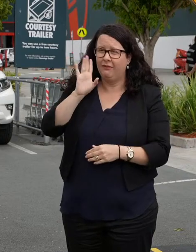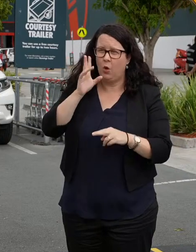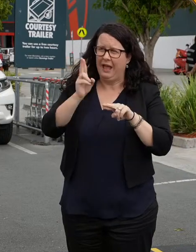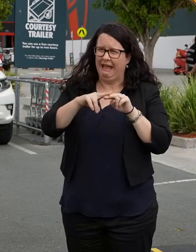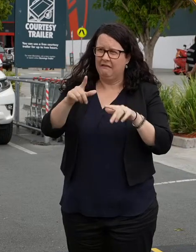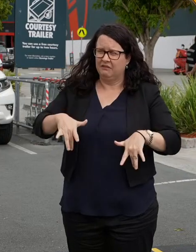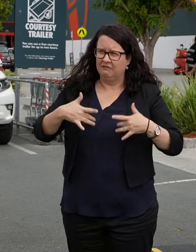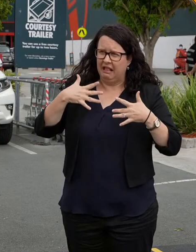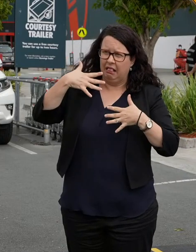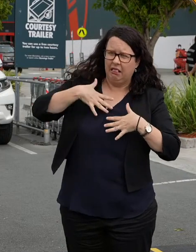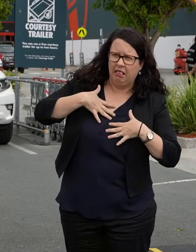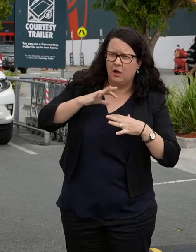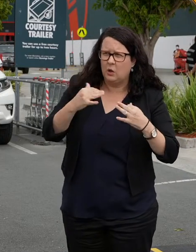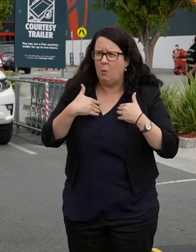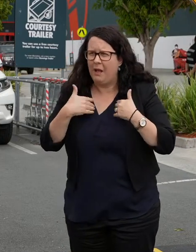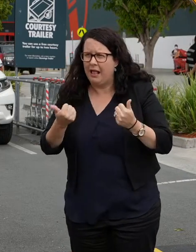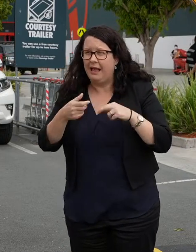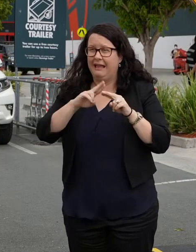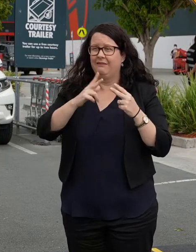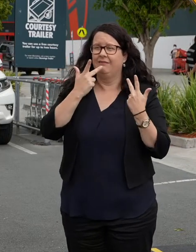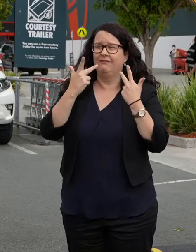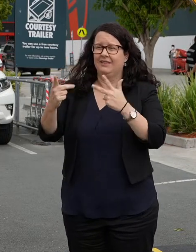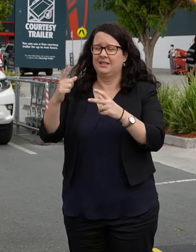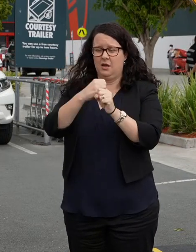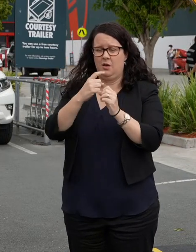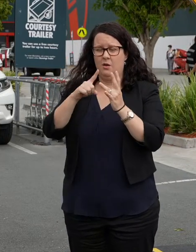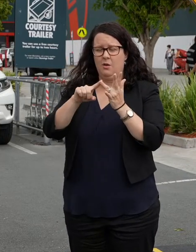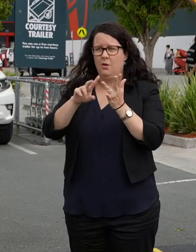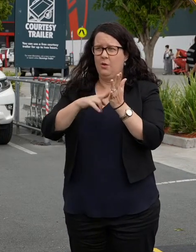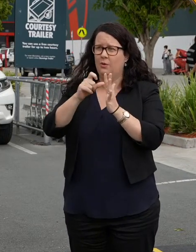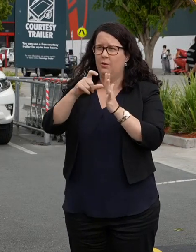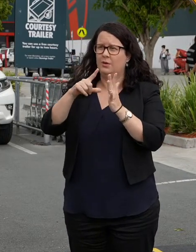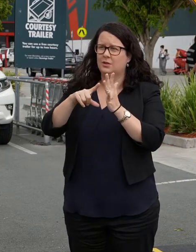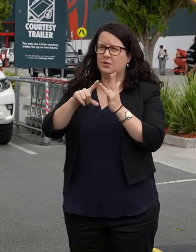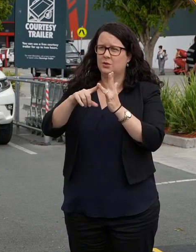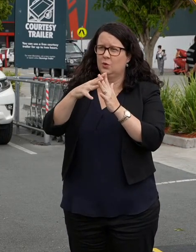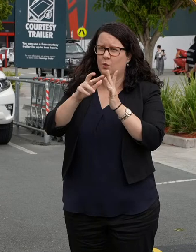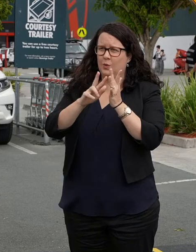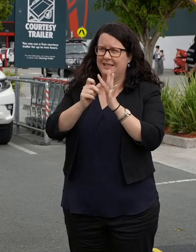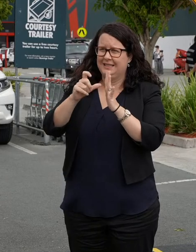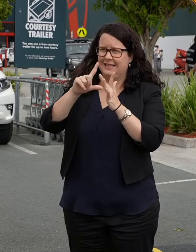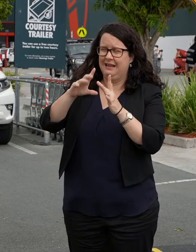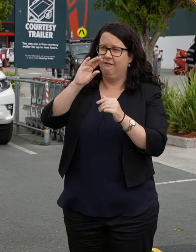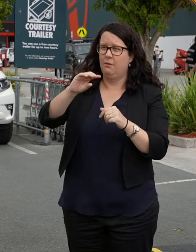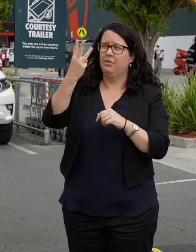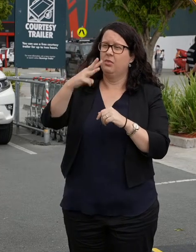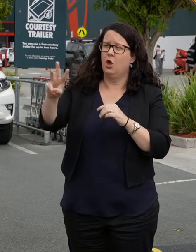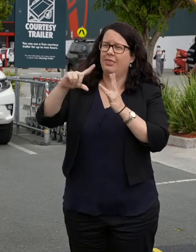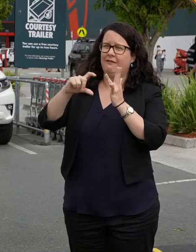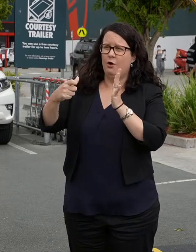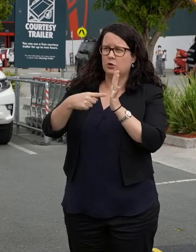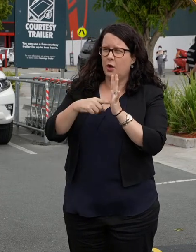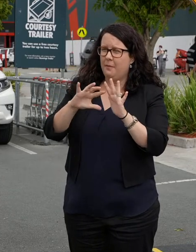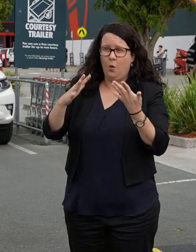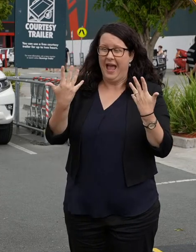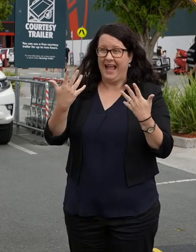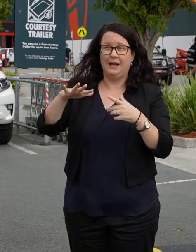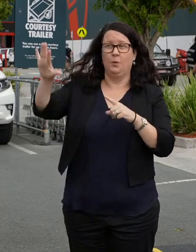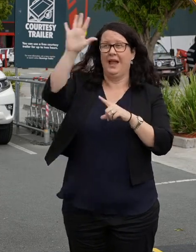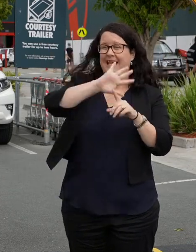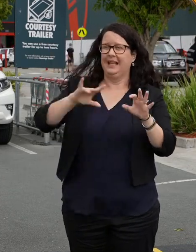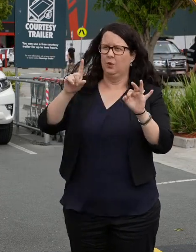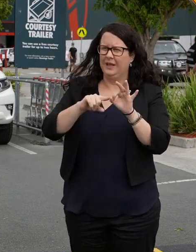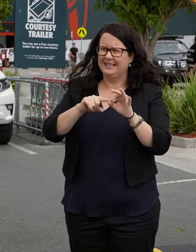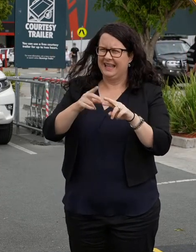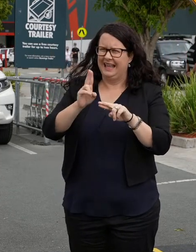symptoms, if you've been to Gundawindi since the 30th of October, or anywhere in Queensland for that